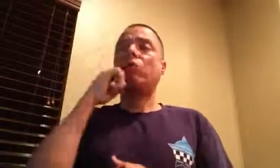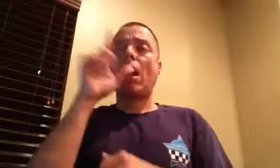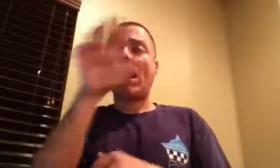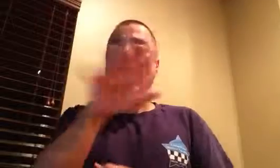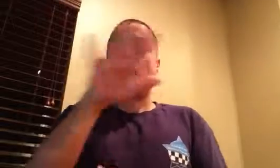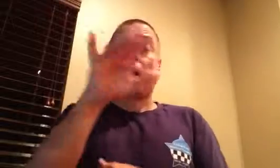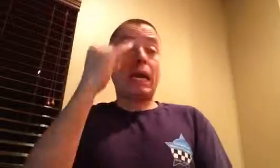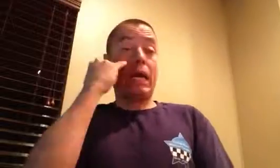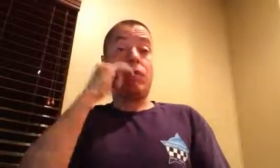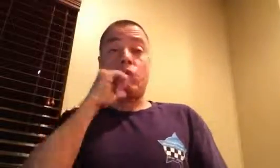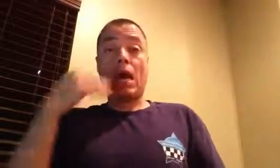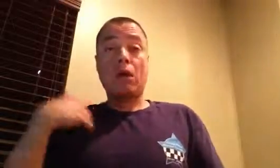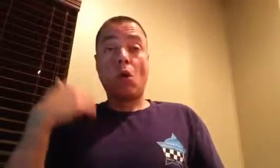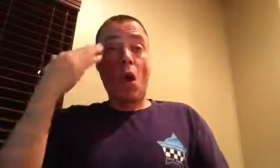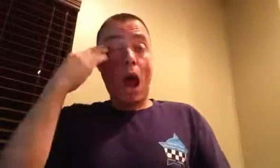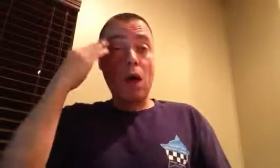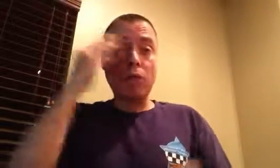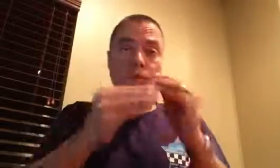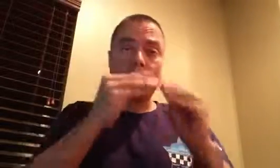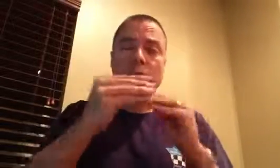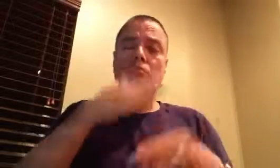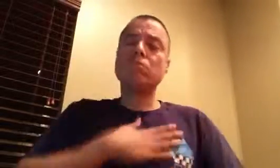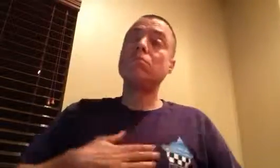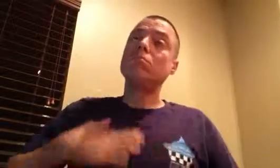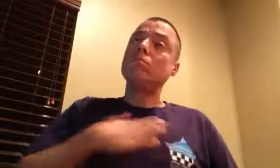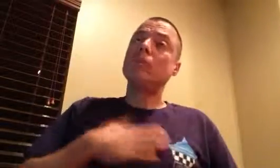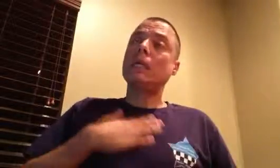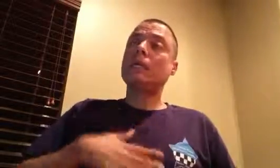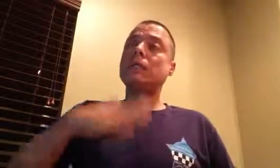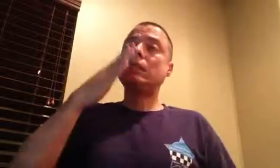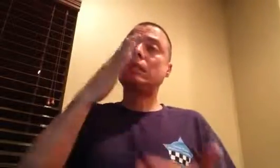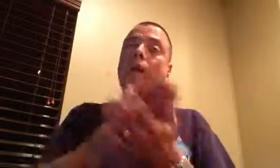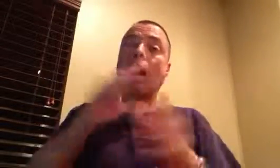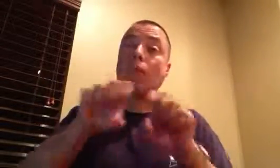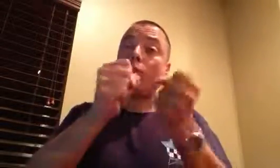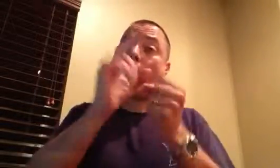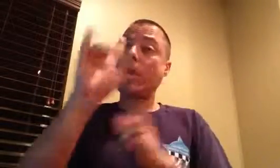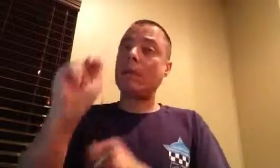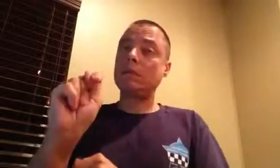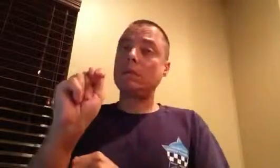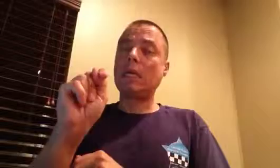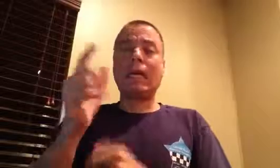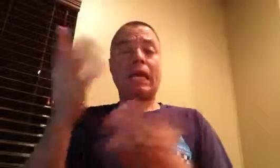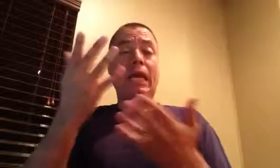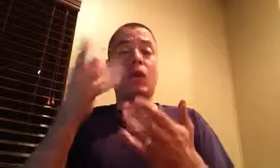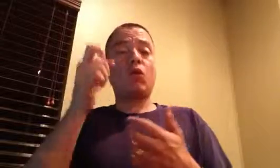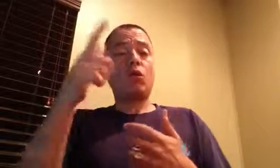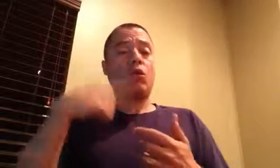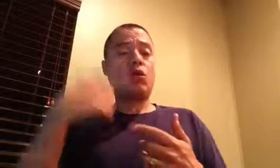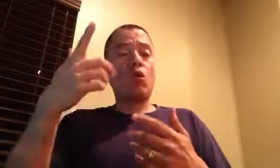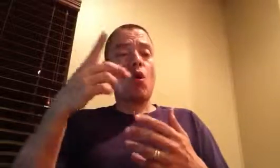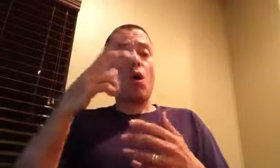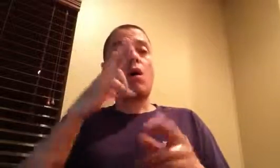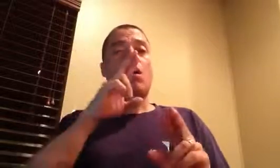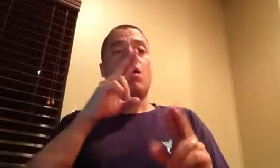breaking it. Here, you may be delegates of your government, business people, organizers,